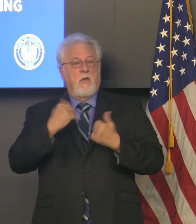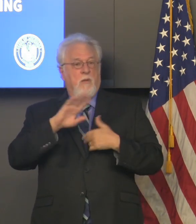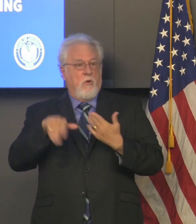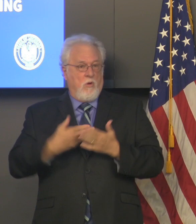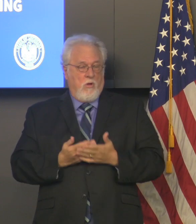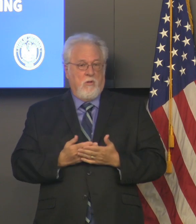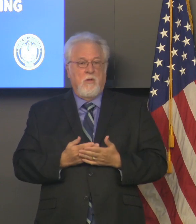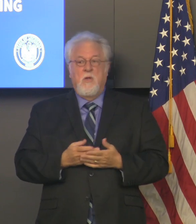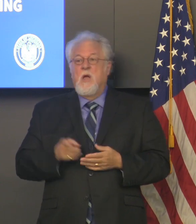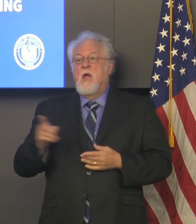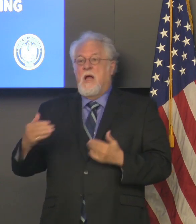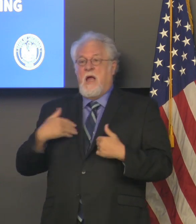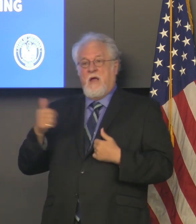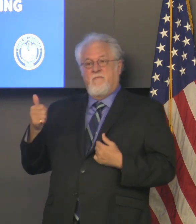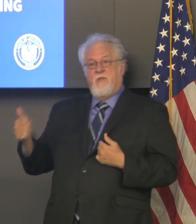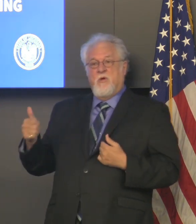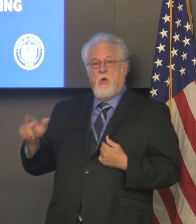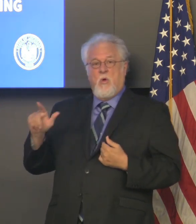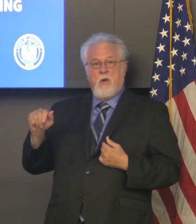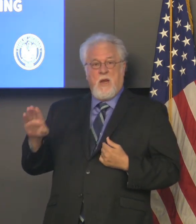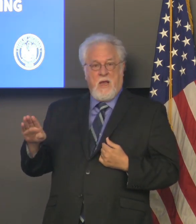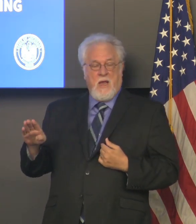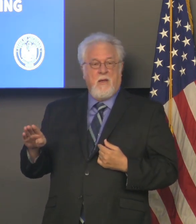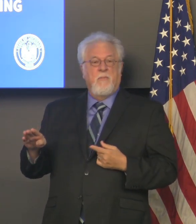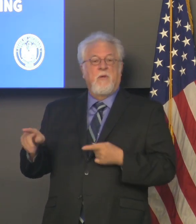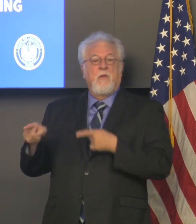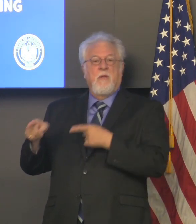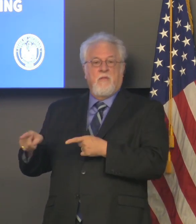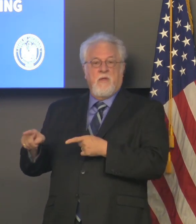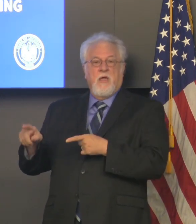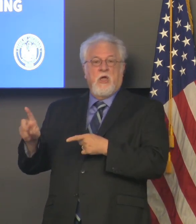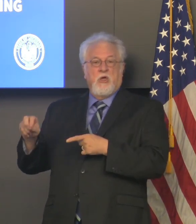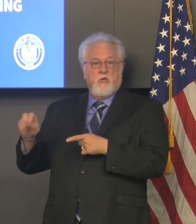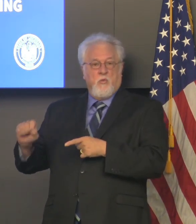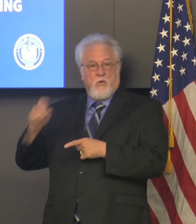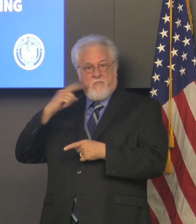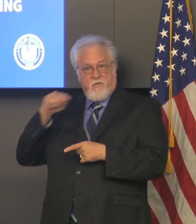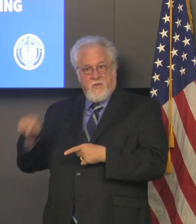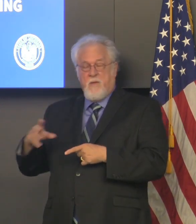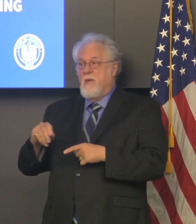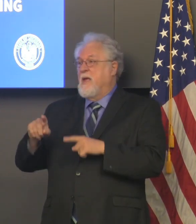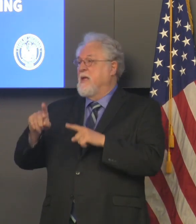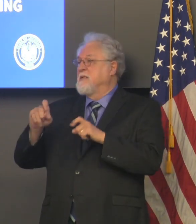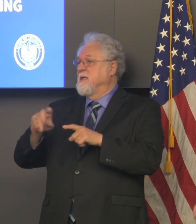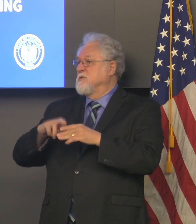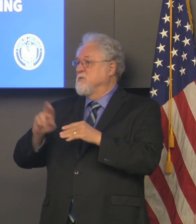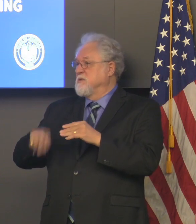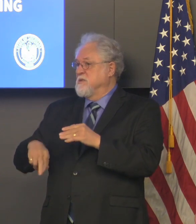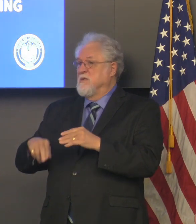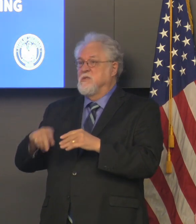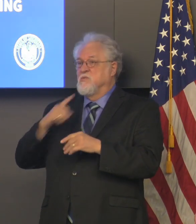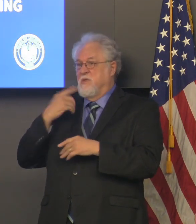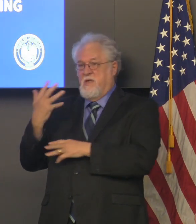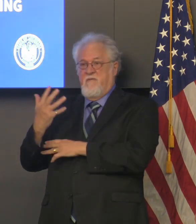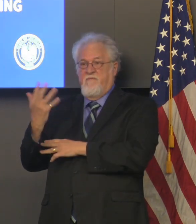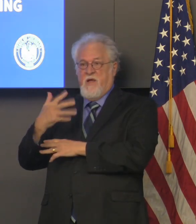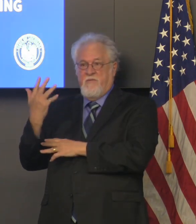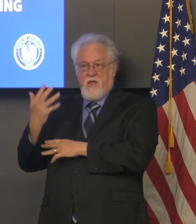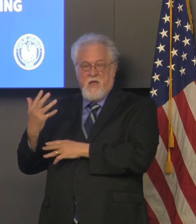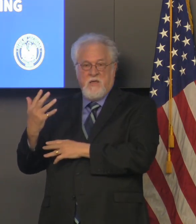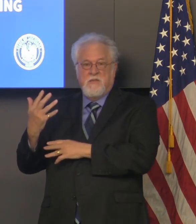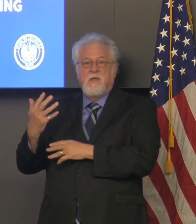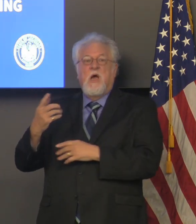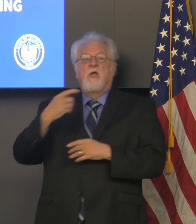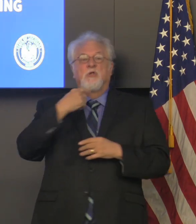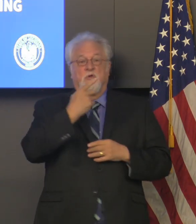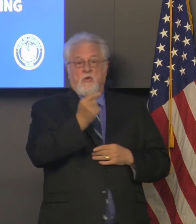you. They have their own commercial labs that they are doing their work for them, and the test results turn around in about 5 days. I told